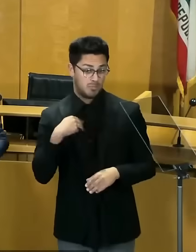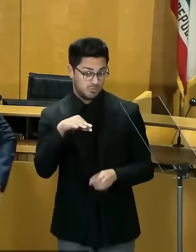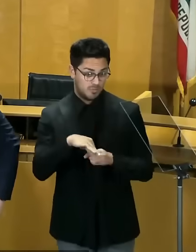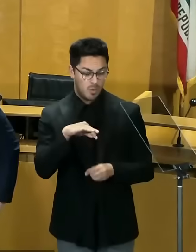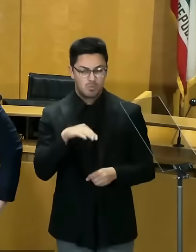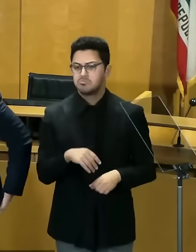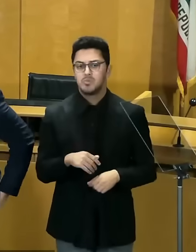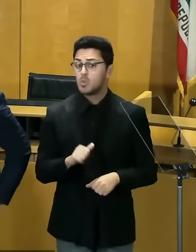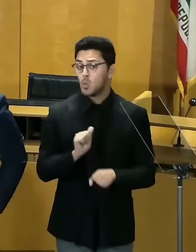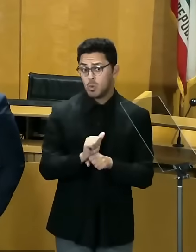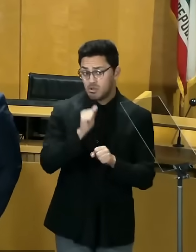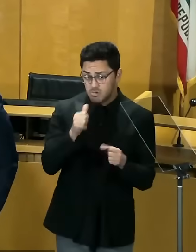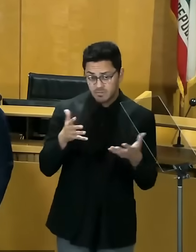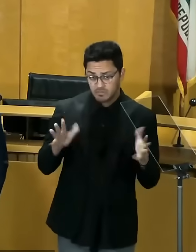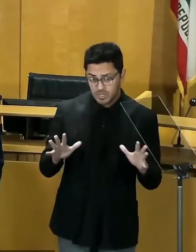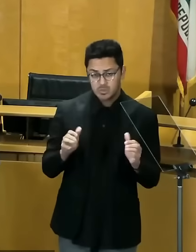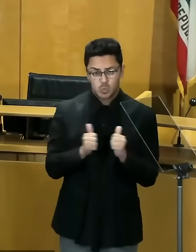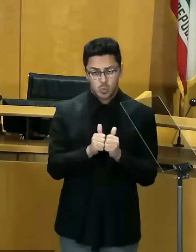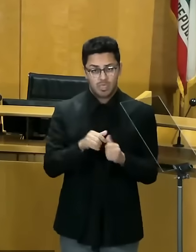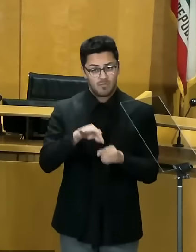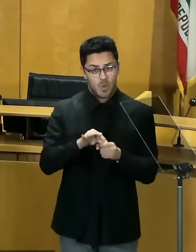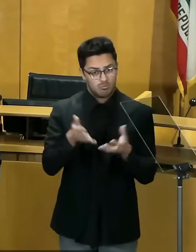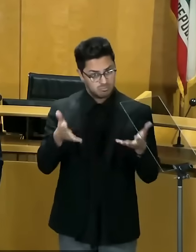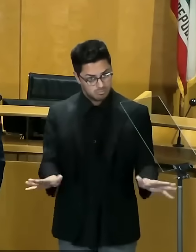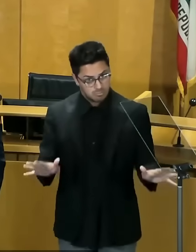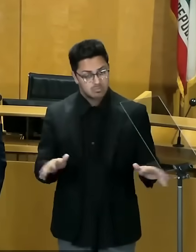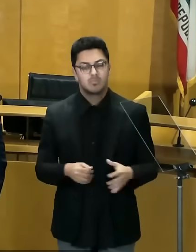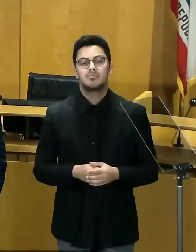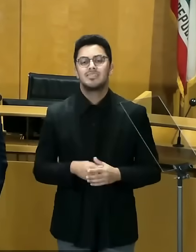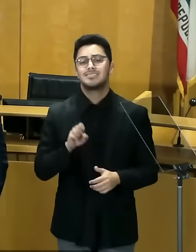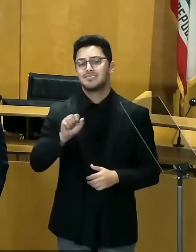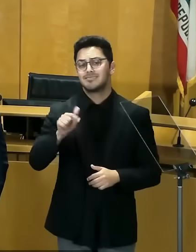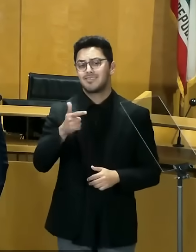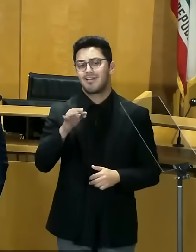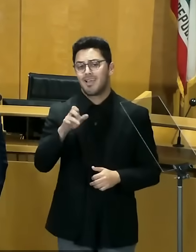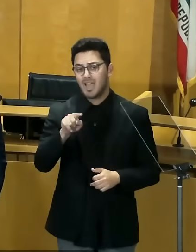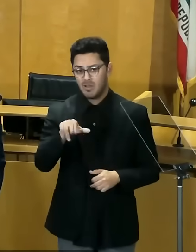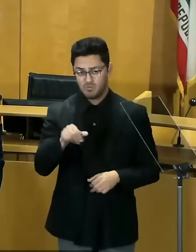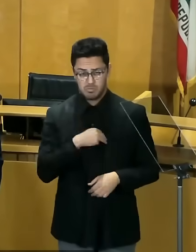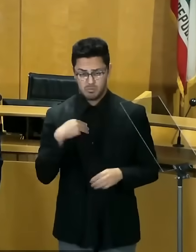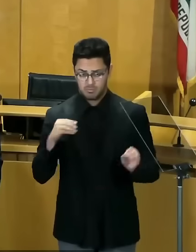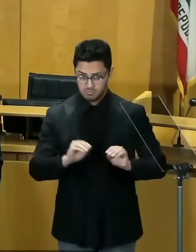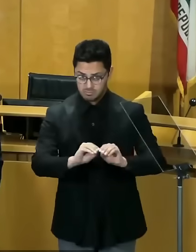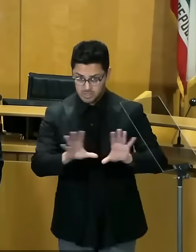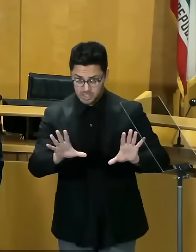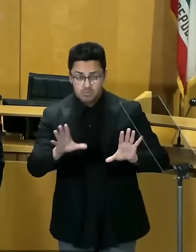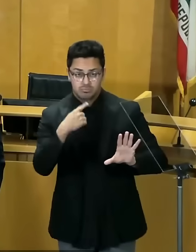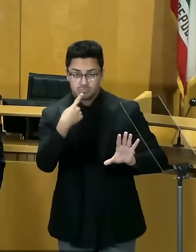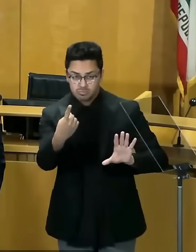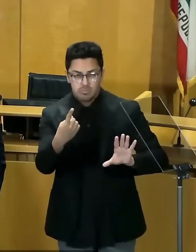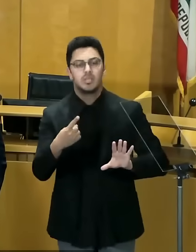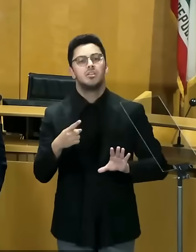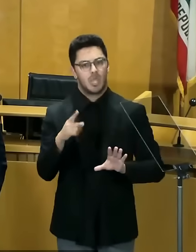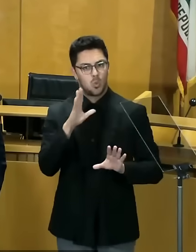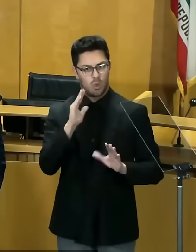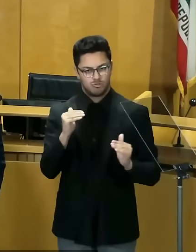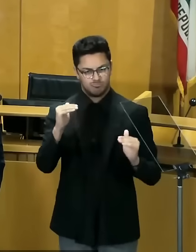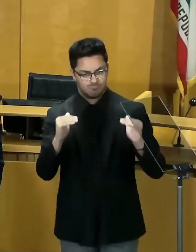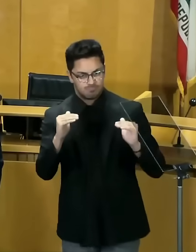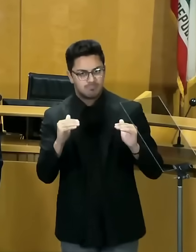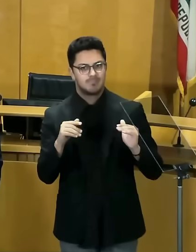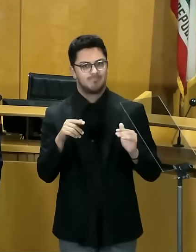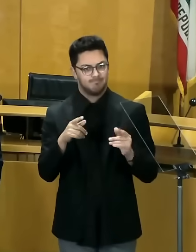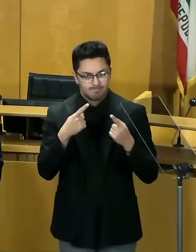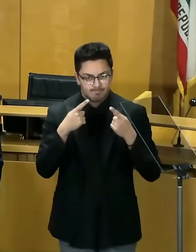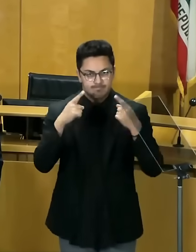work isn't going to be over at the conclusion of the vote. SAG-AFTRA members have made it clear that they want to leverage this unbelievable solidarity that